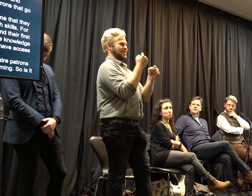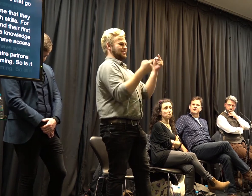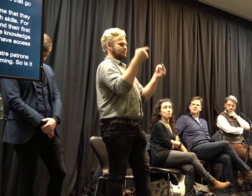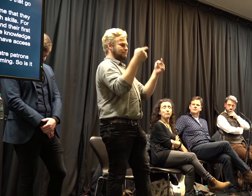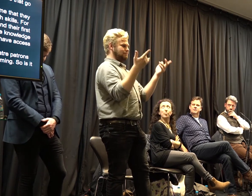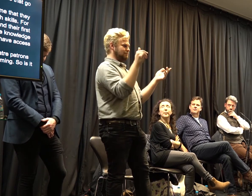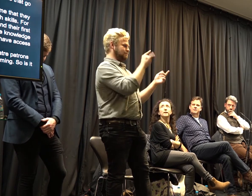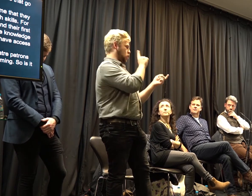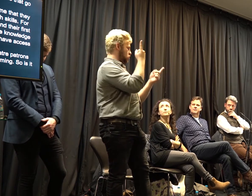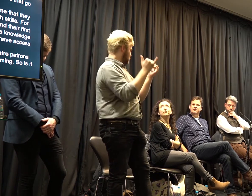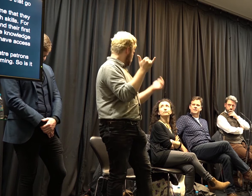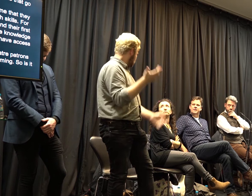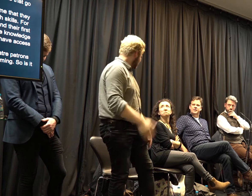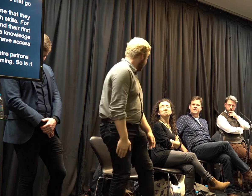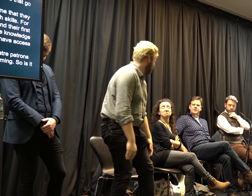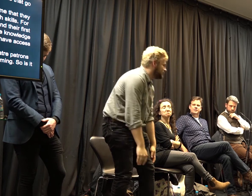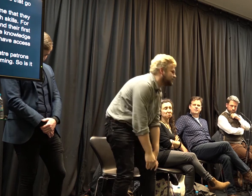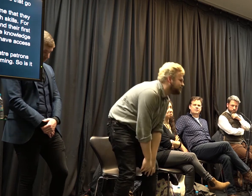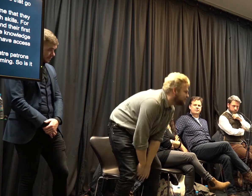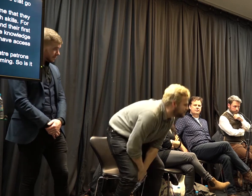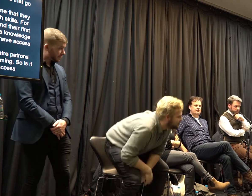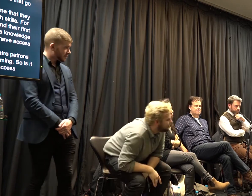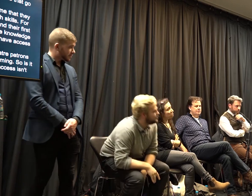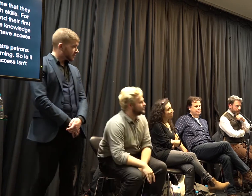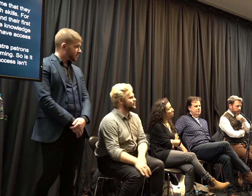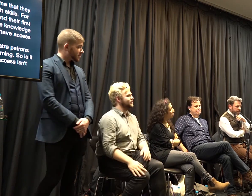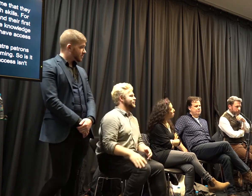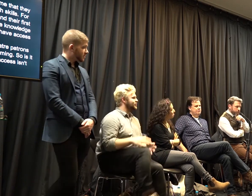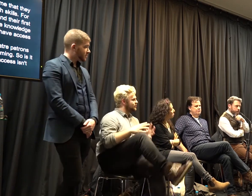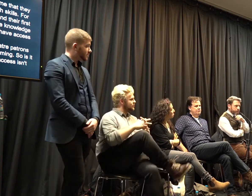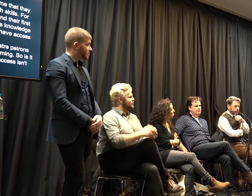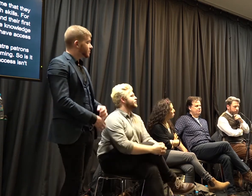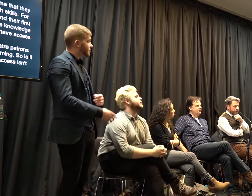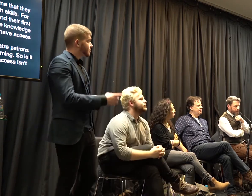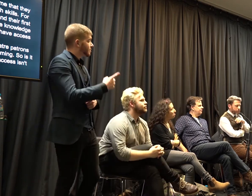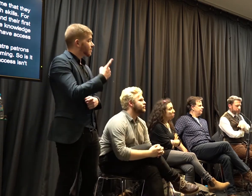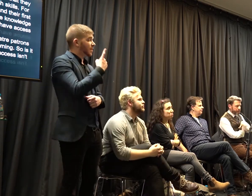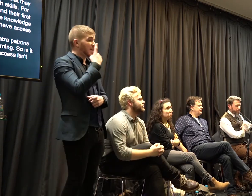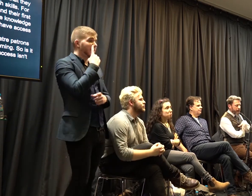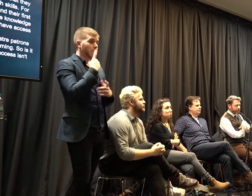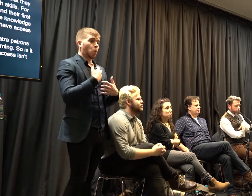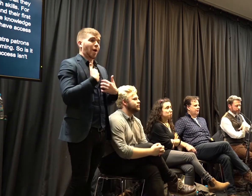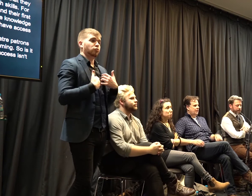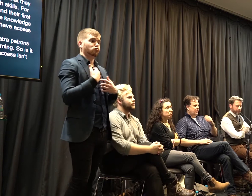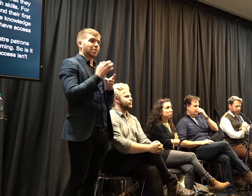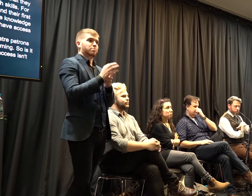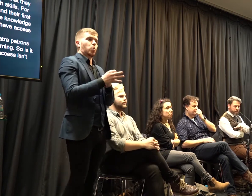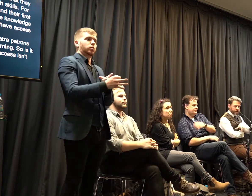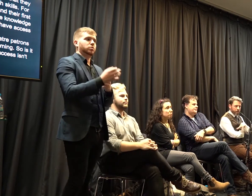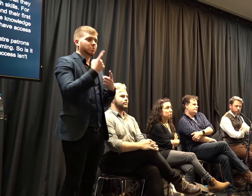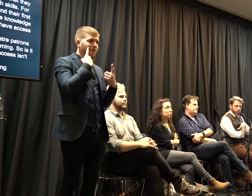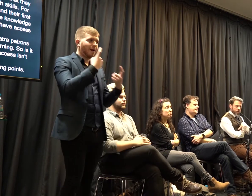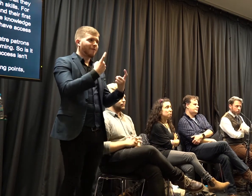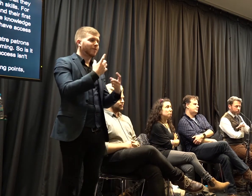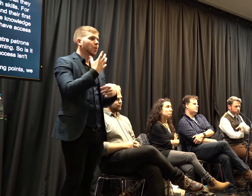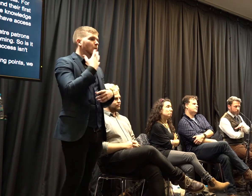or because the access isn't provided? It's chicken and egg. Yeah, I think there are also some interesting points. We should be careful when saying that